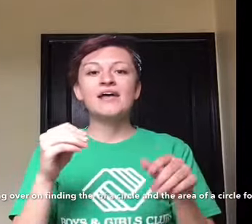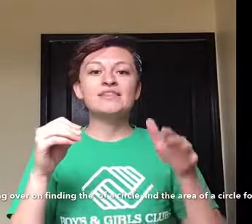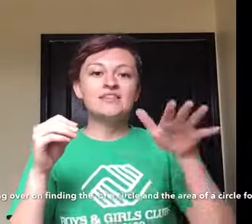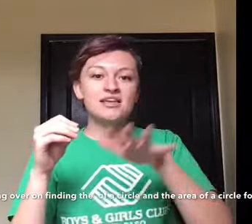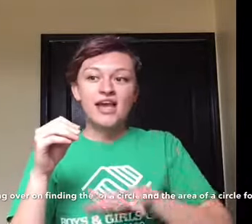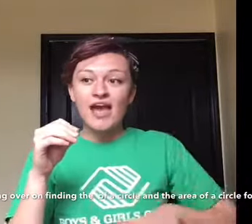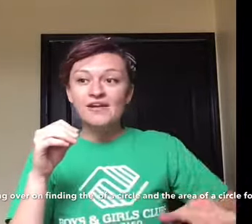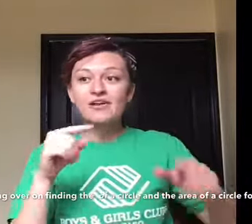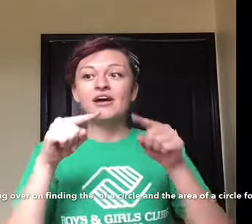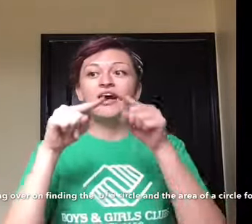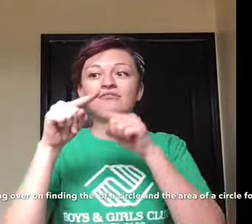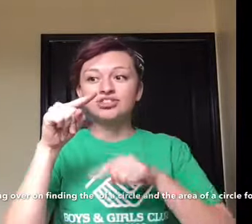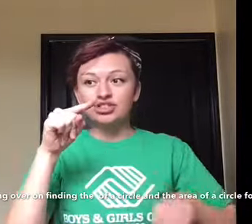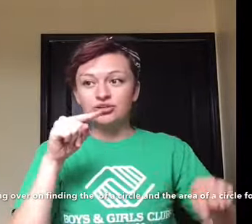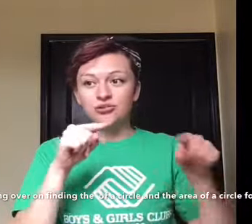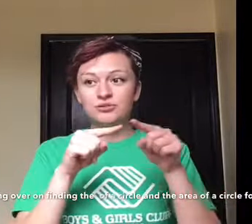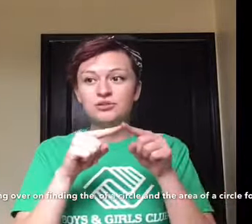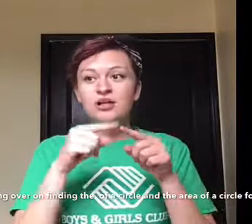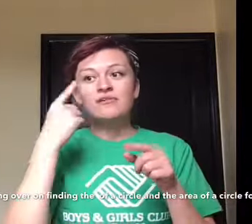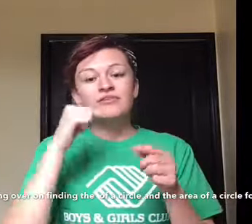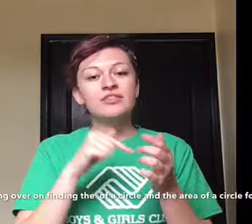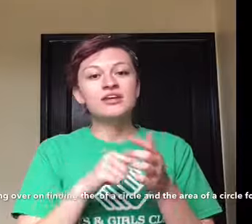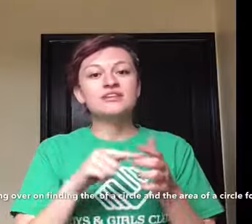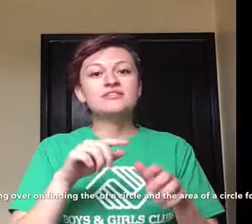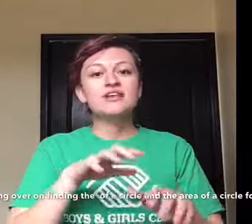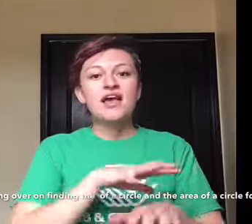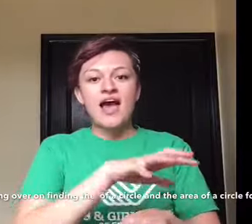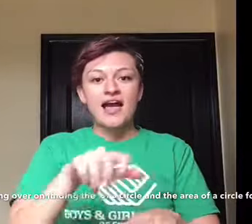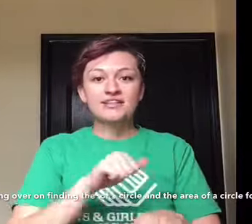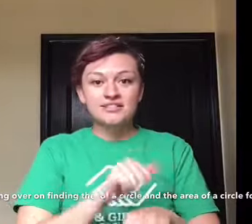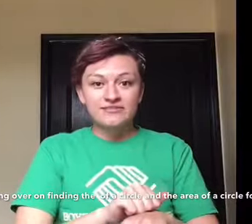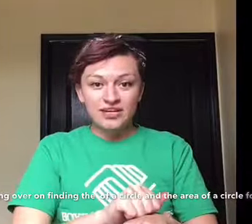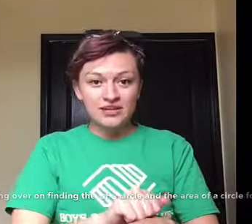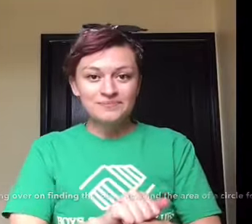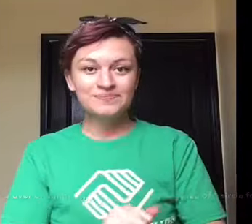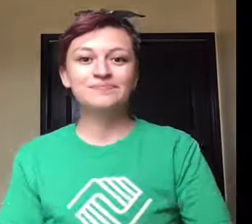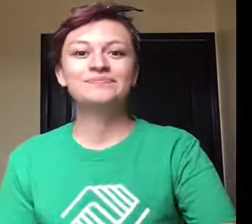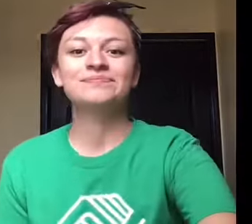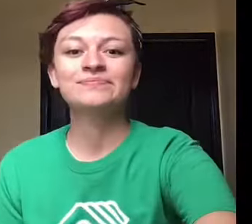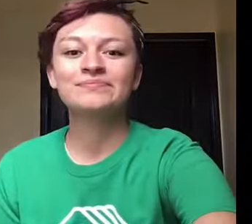the area of a circle for this activity.